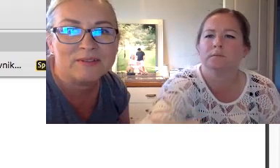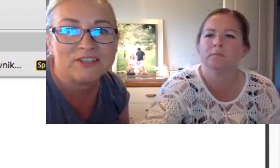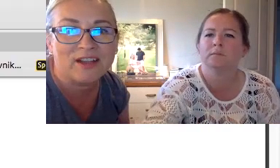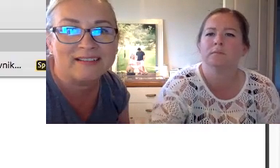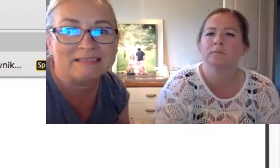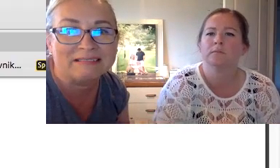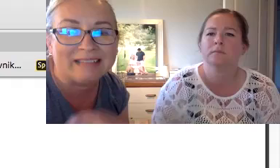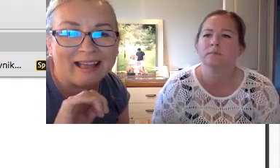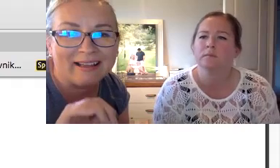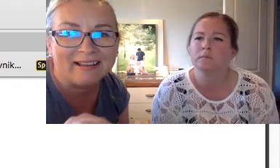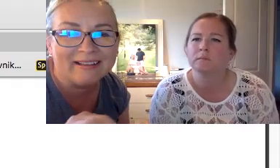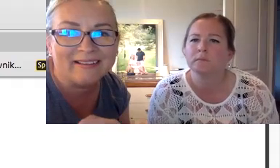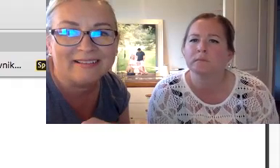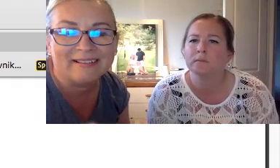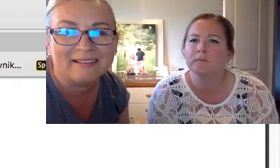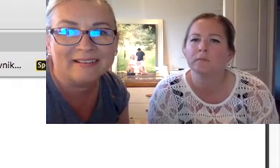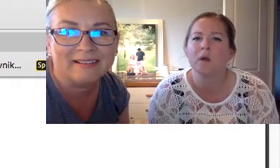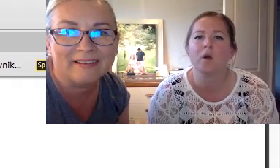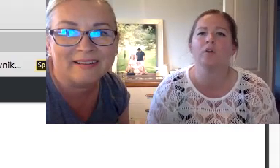Oh, sorry, chat.